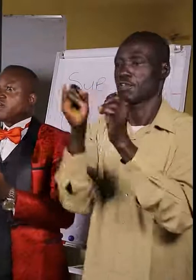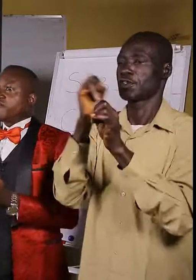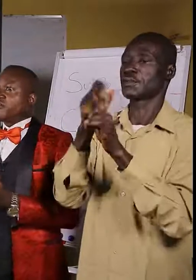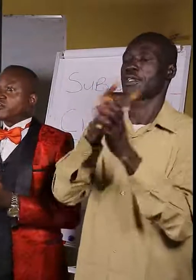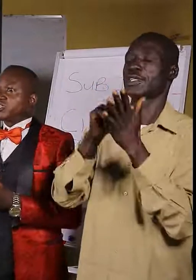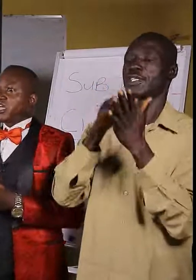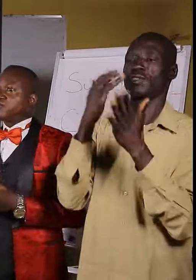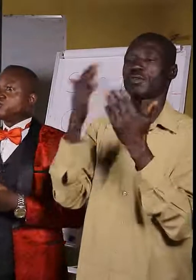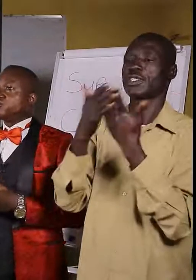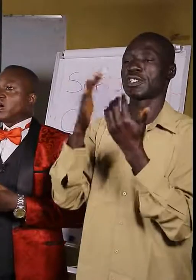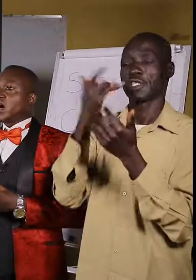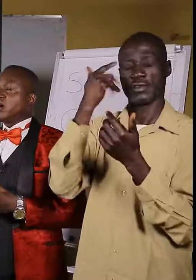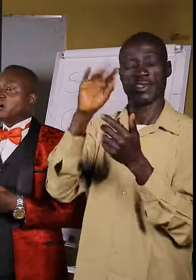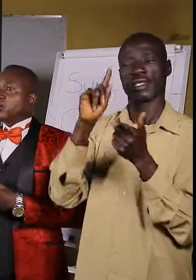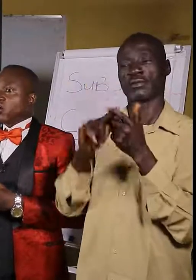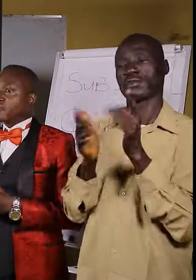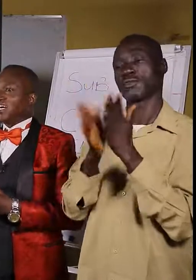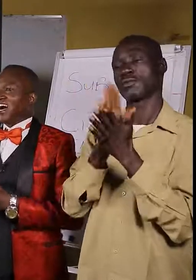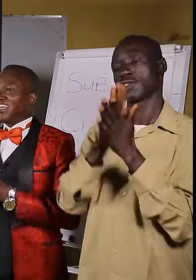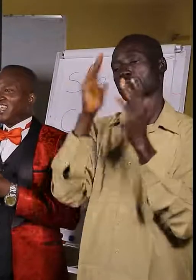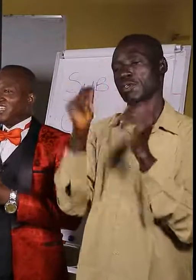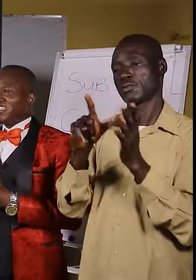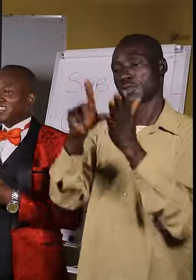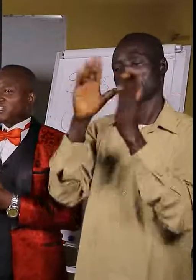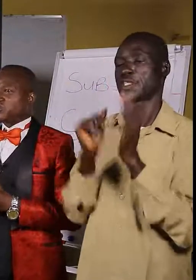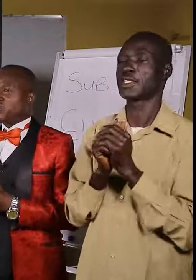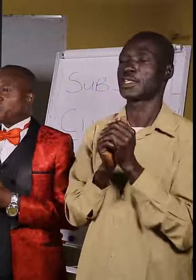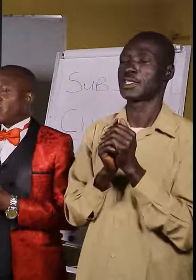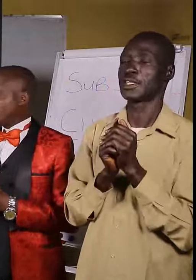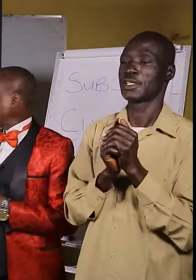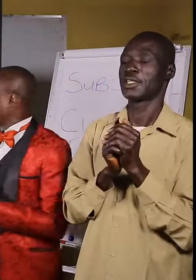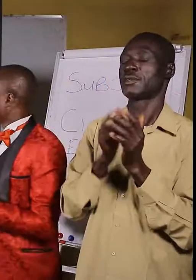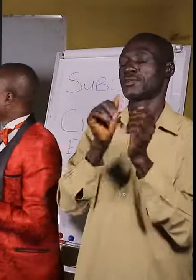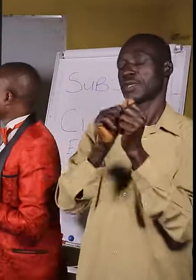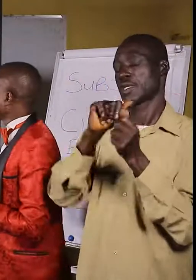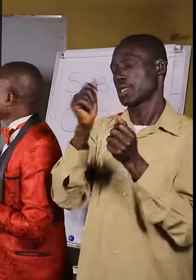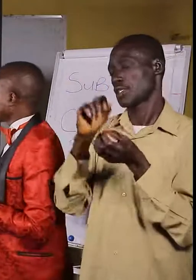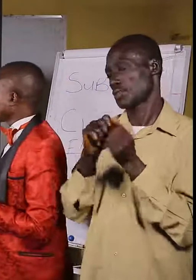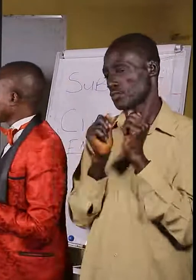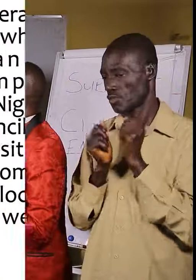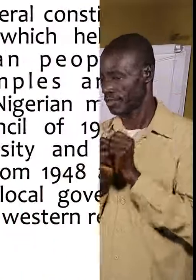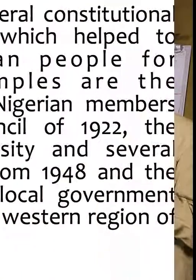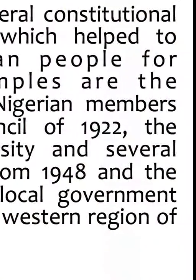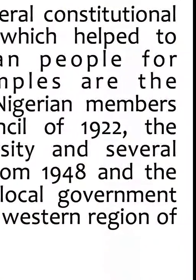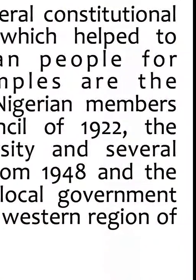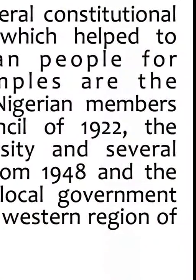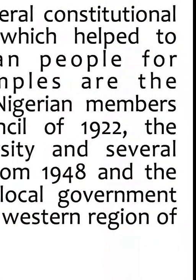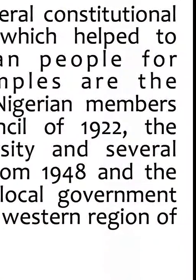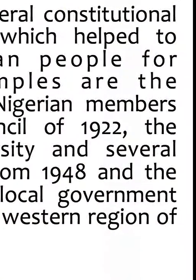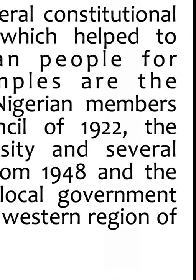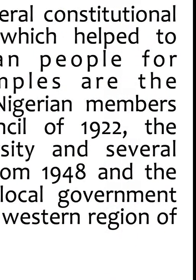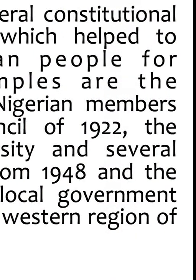easy for them to govern and lead this nation without any struggle.